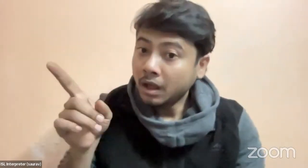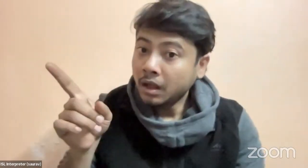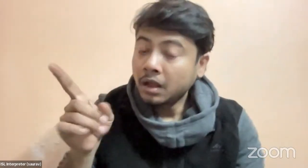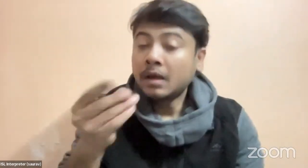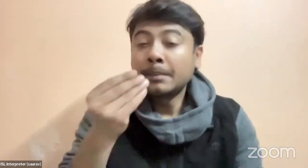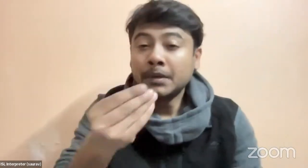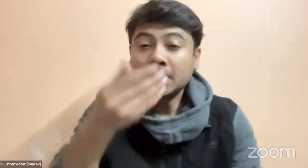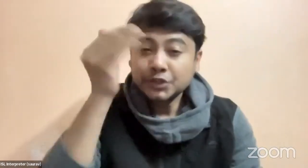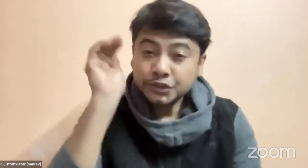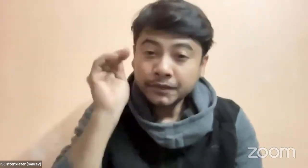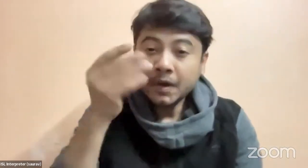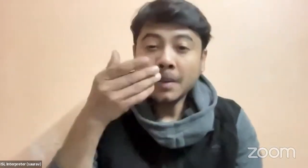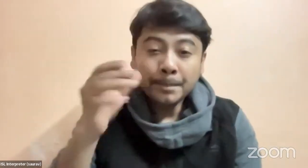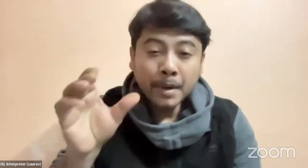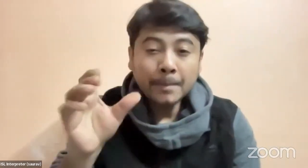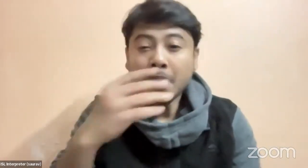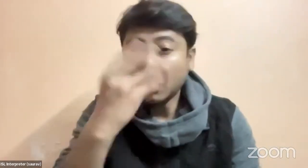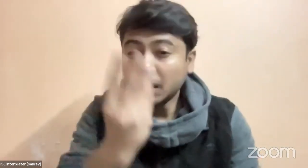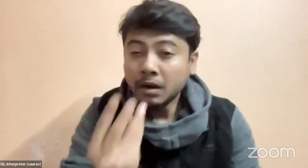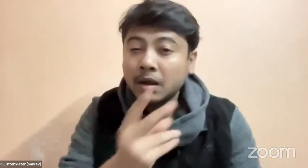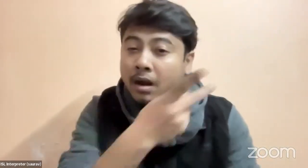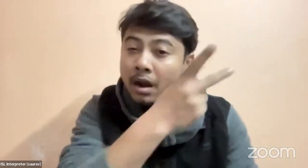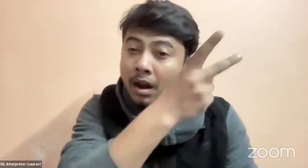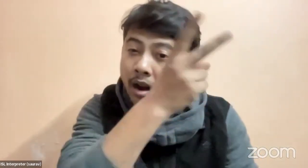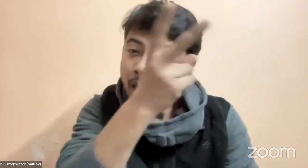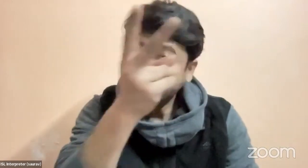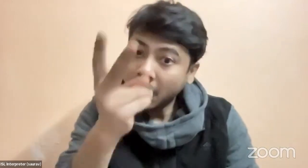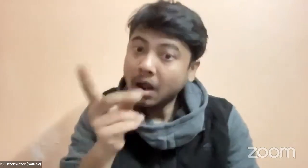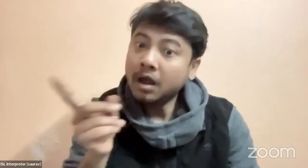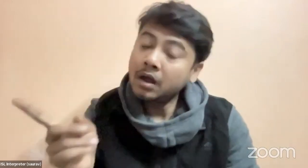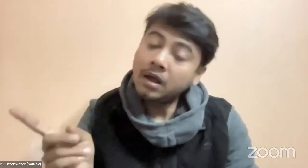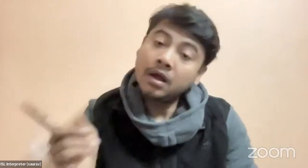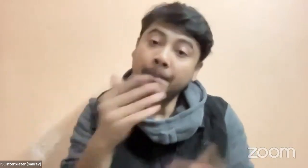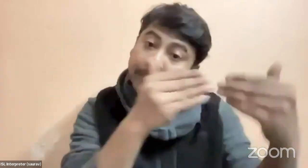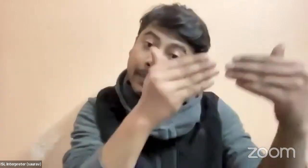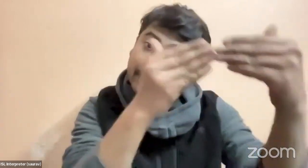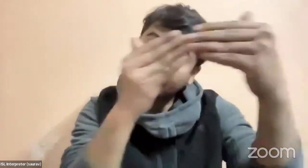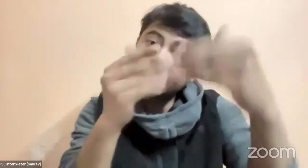ask them to come and participate in my Leela.